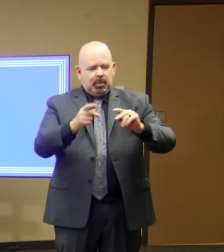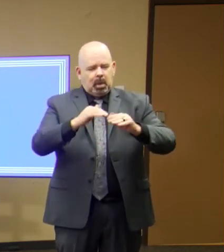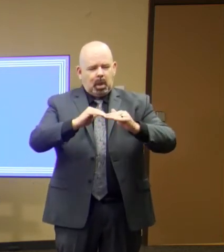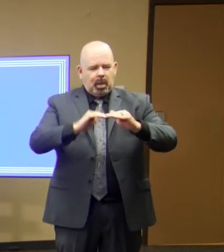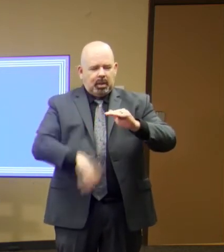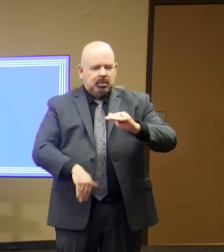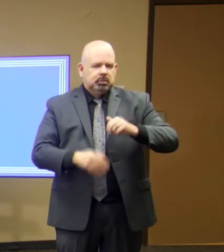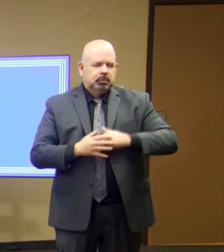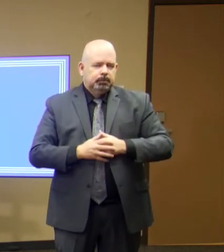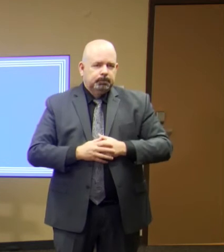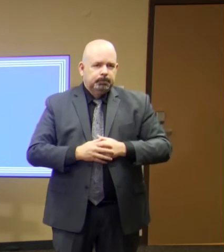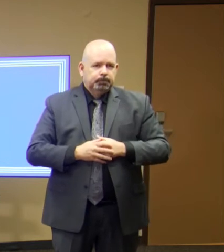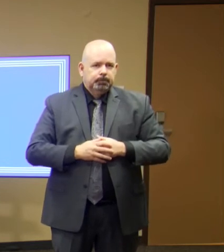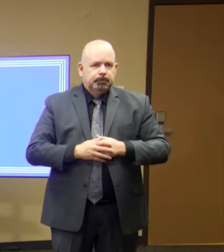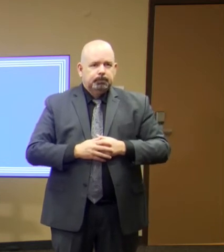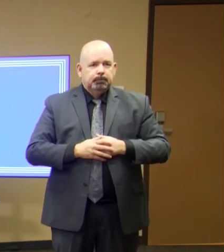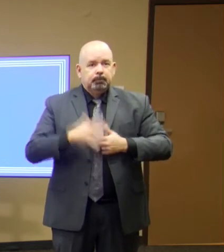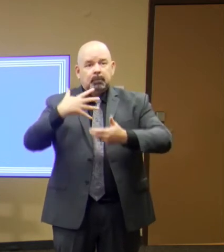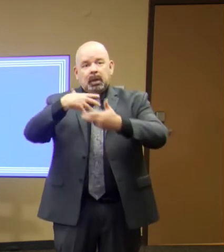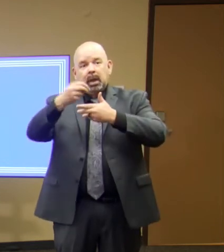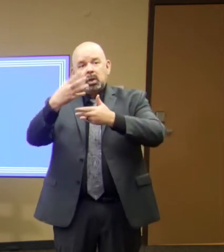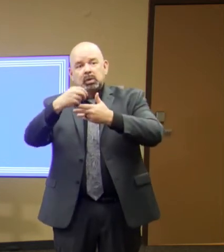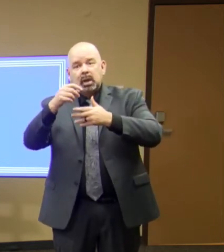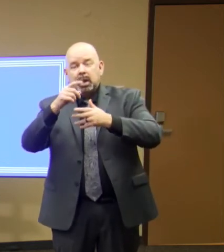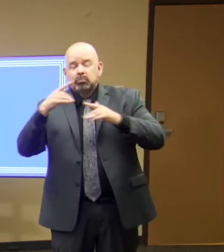apart or not,